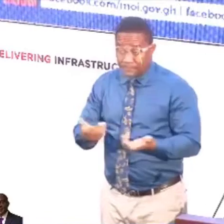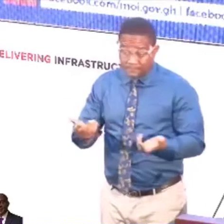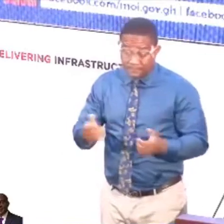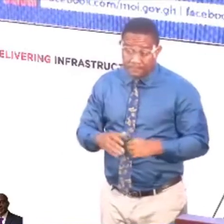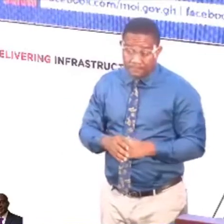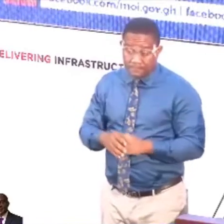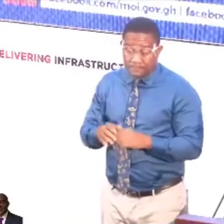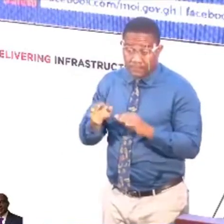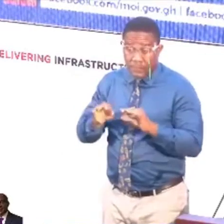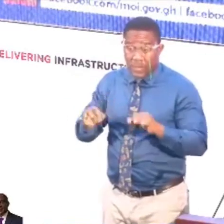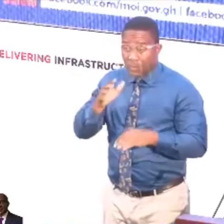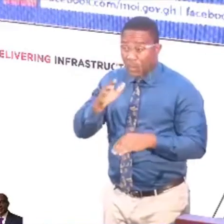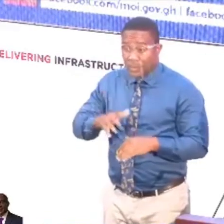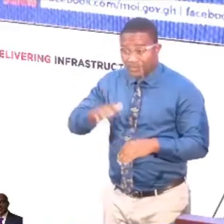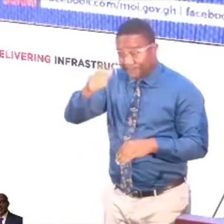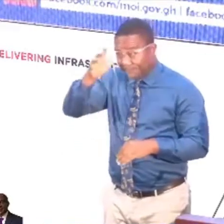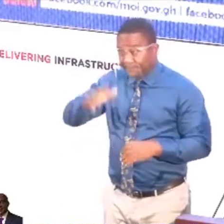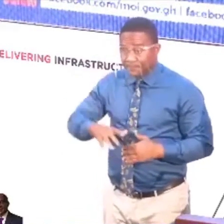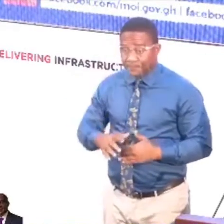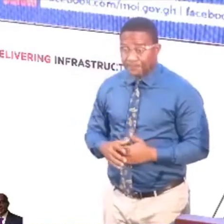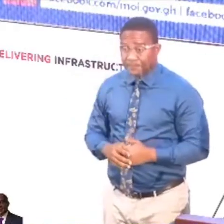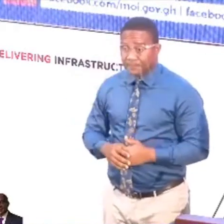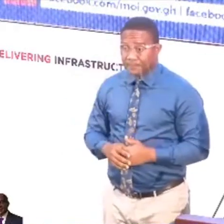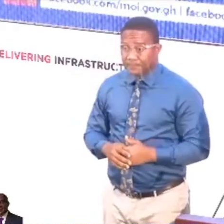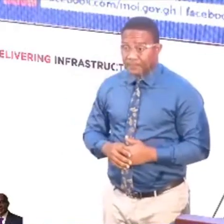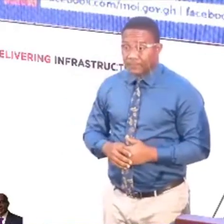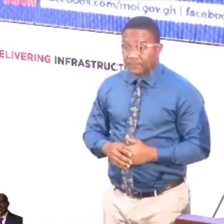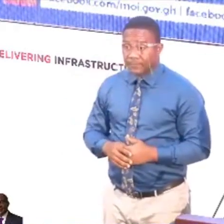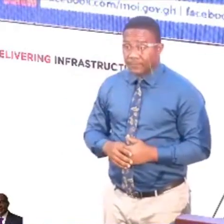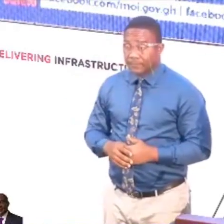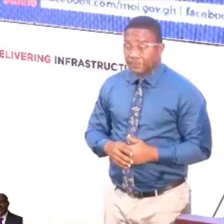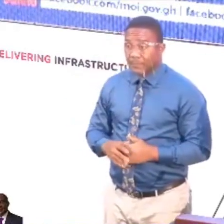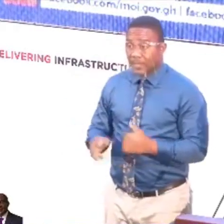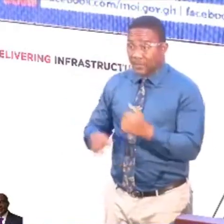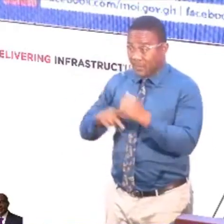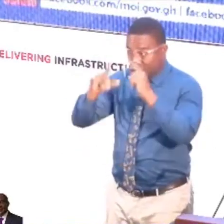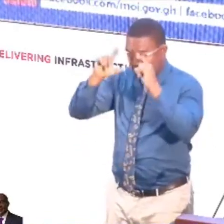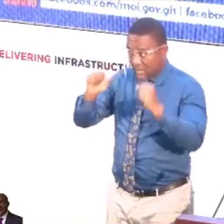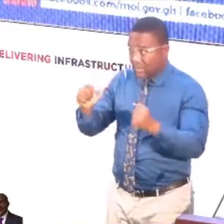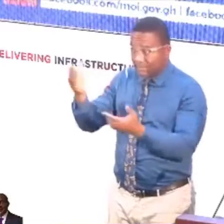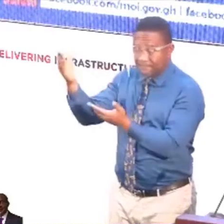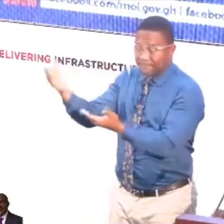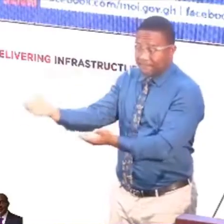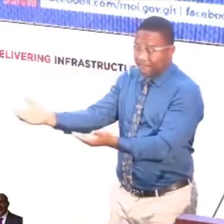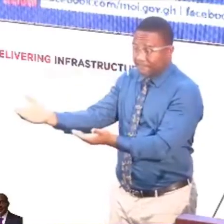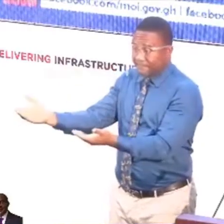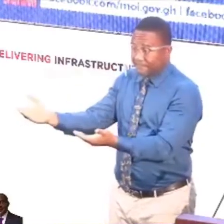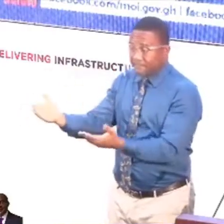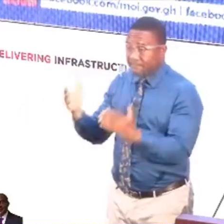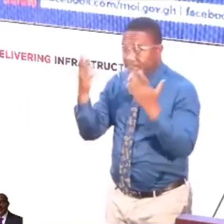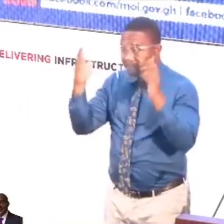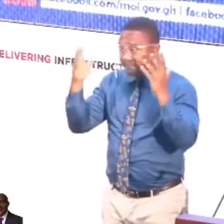Distinguished ladies and gentlemen, our Vice President, Dr. Mahmoud Bawumia.